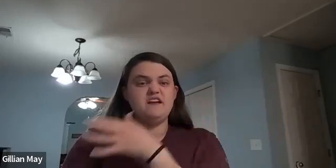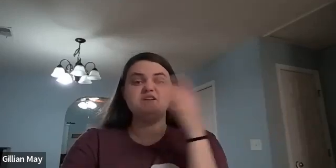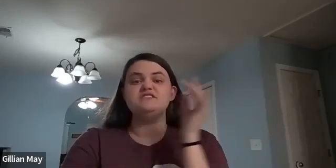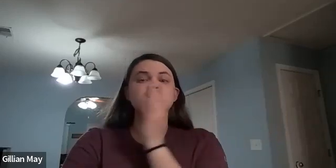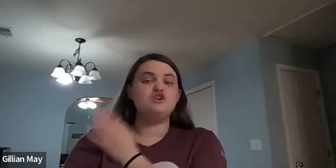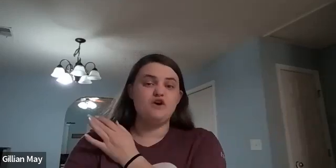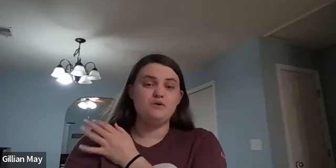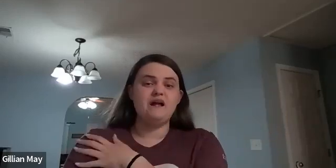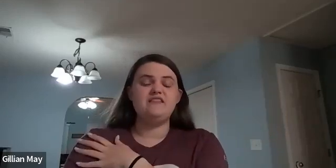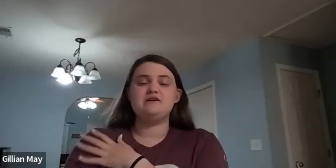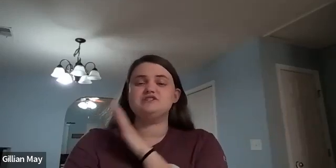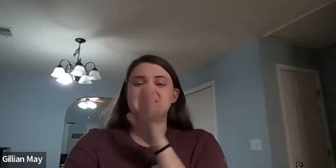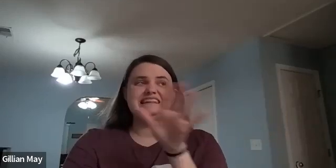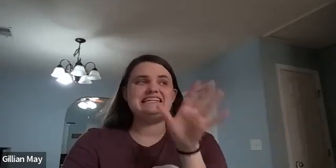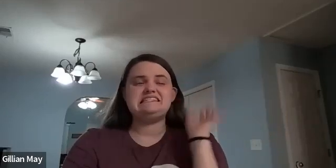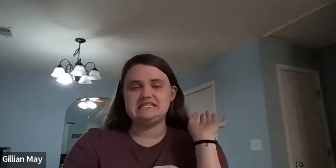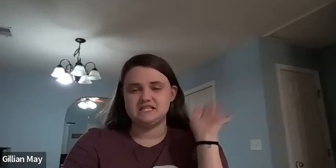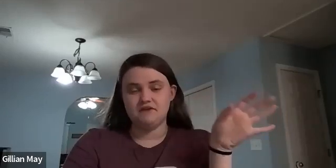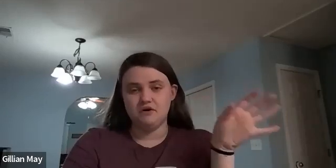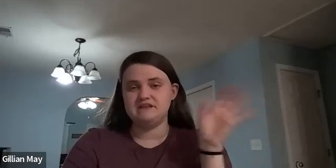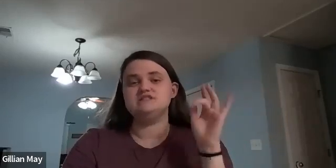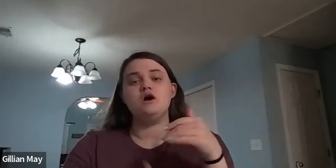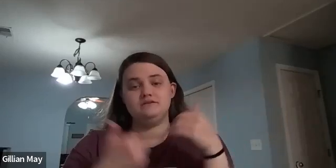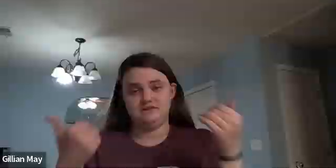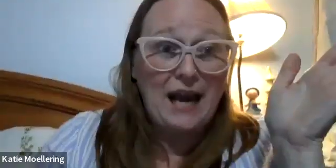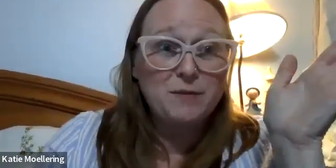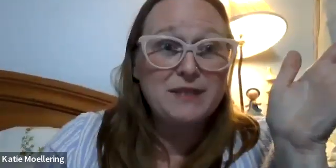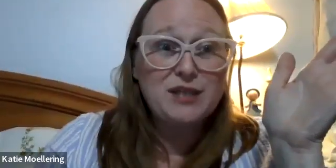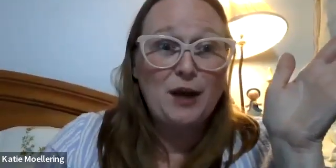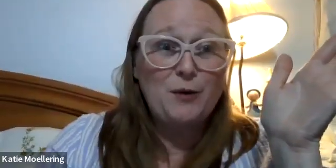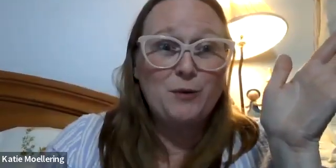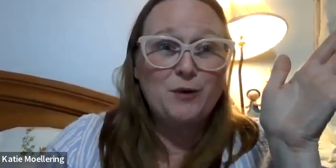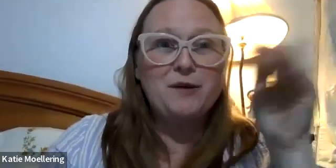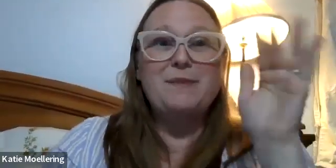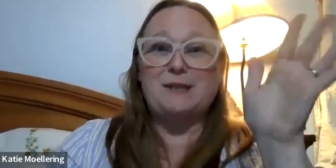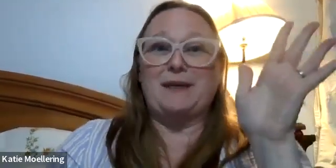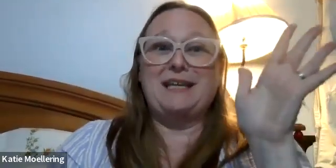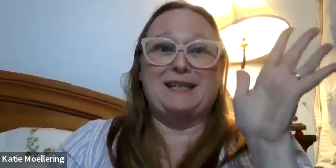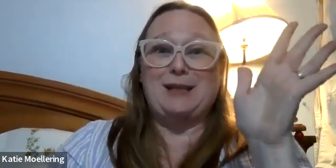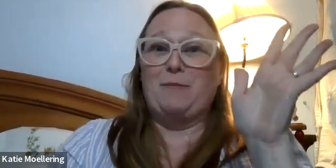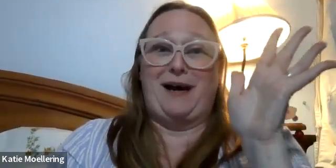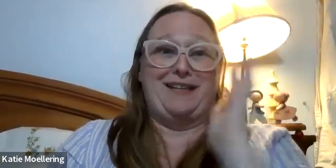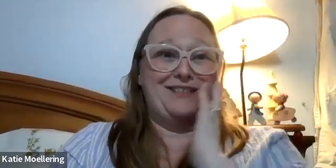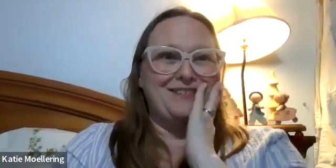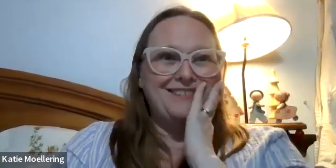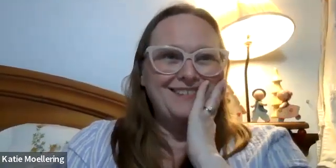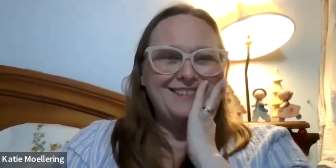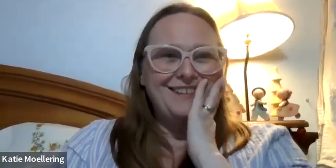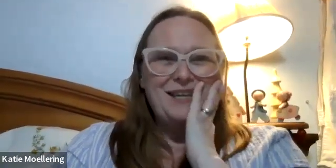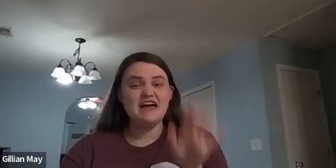family lives so far away, and they were just like, this is kind of, I would die. I would be I would miss my kids so much. And see, and